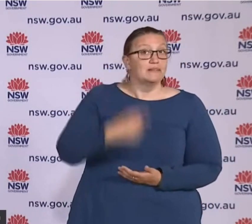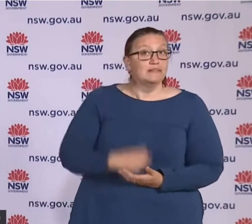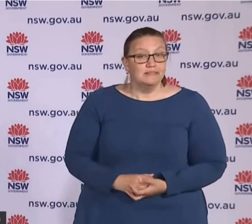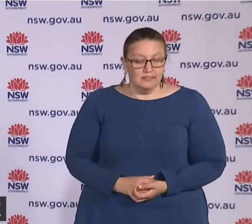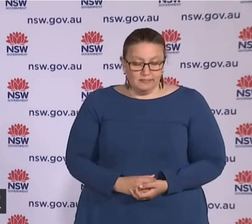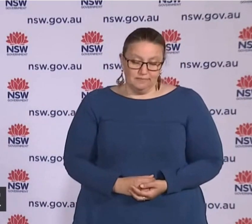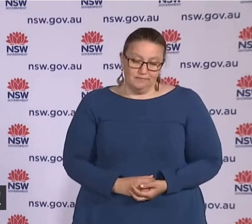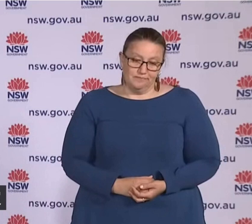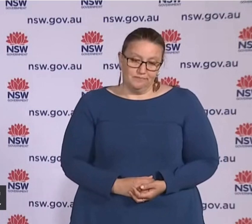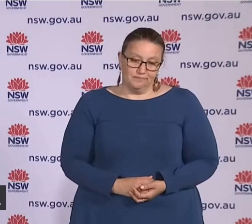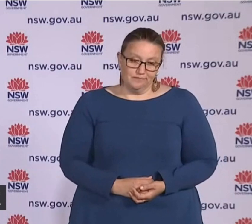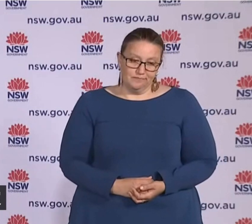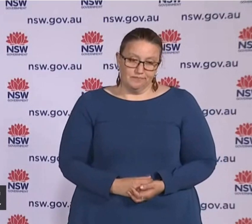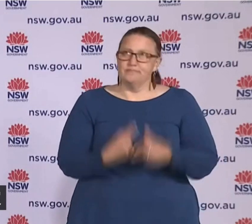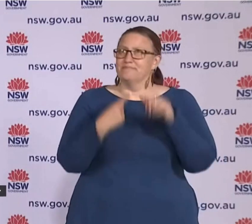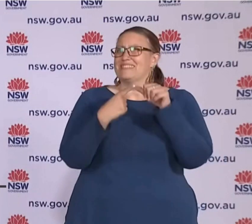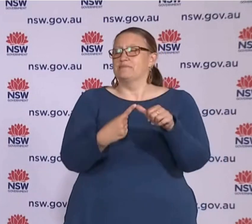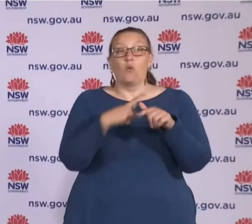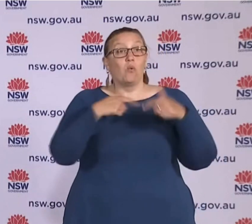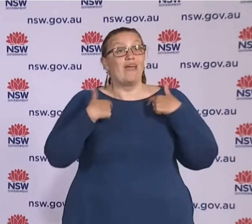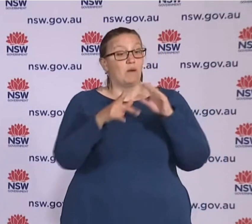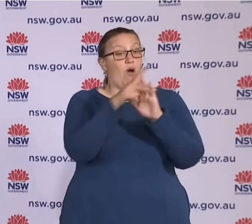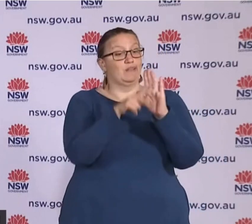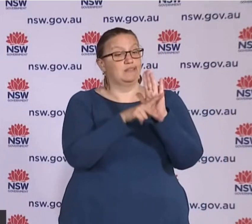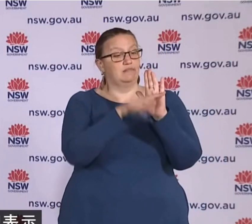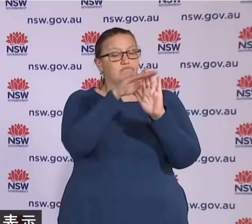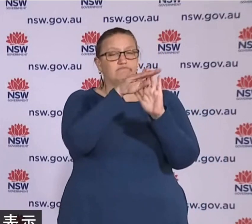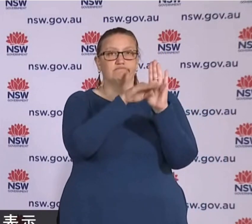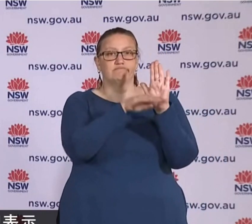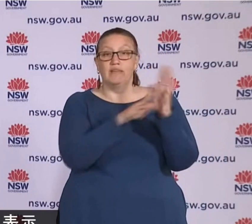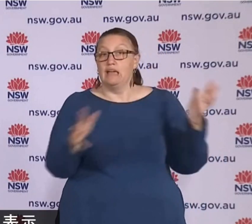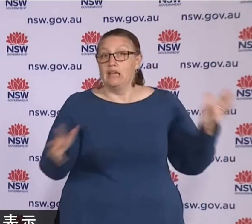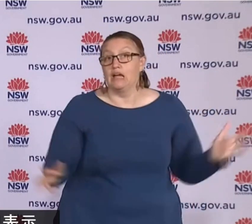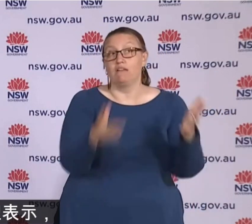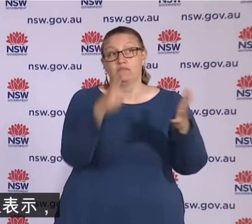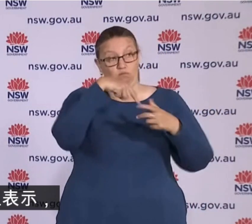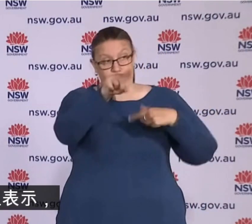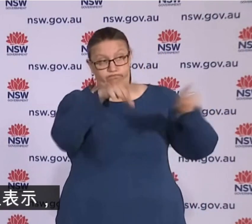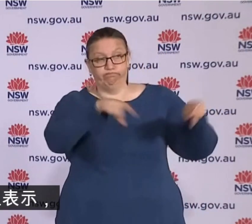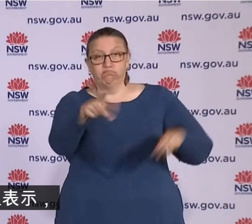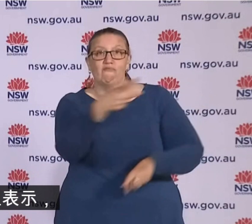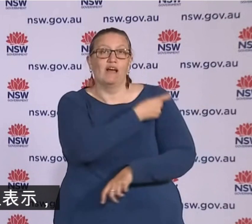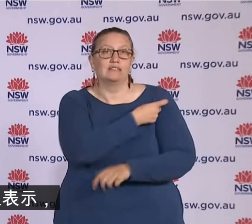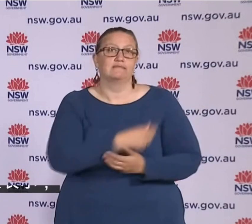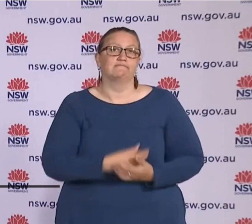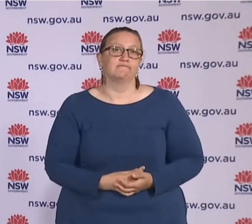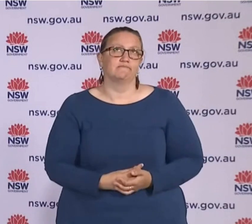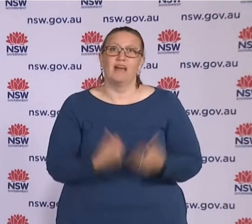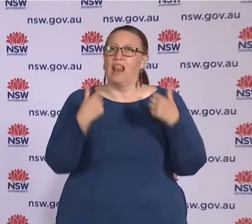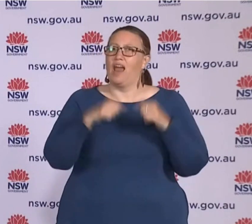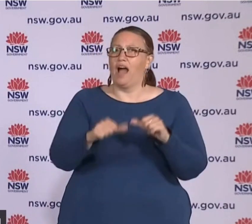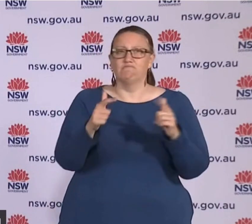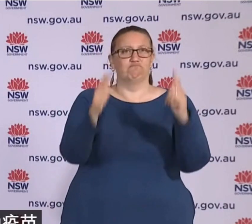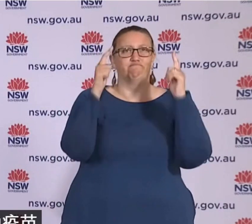policy settings which will promote people to be vaccinated. As the Premier has indicated, the 70% roadmap